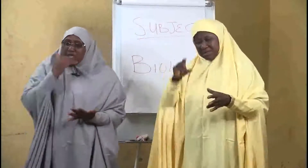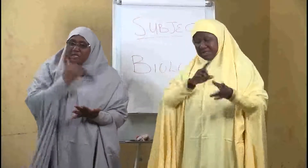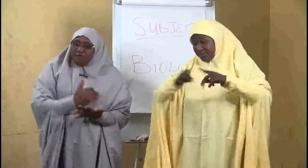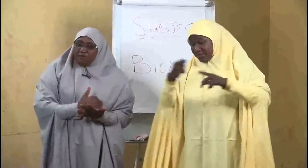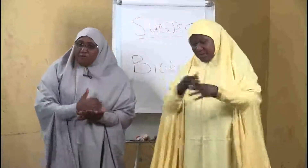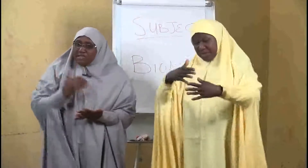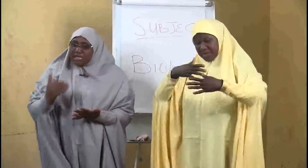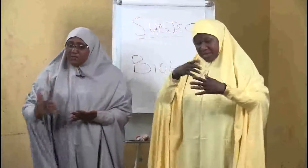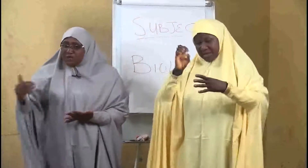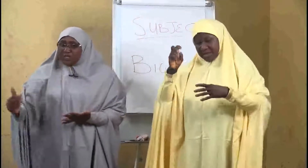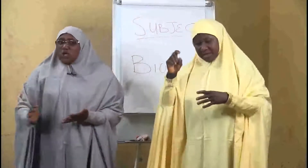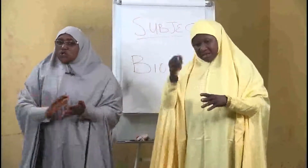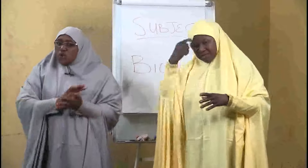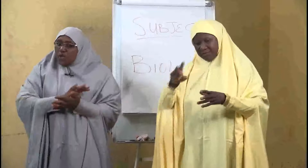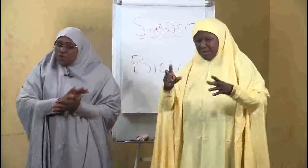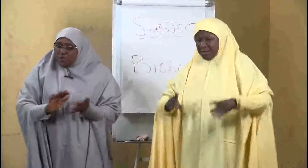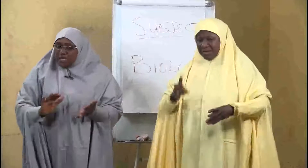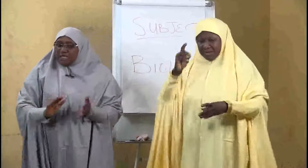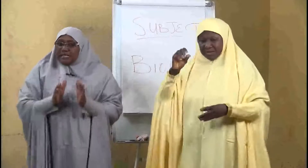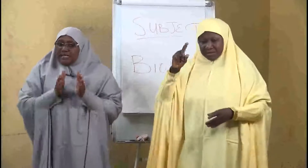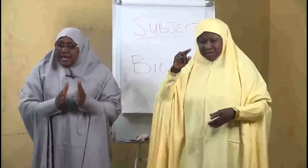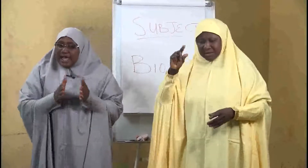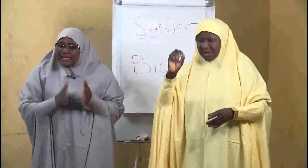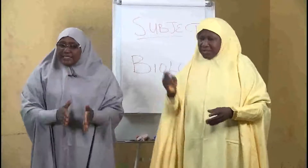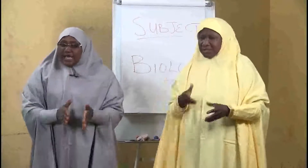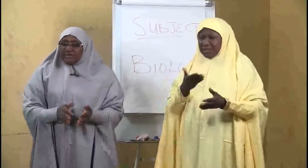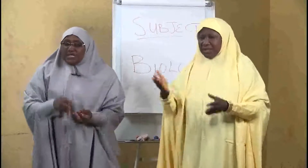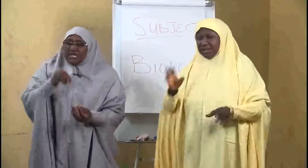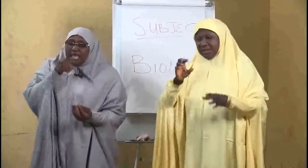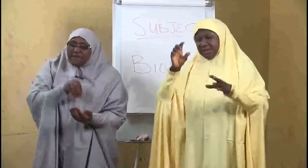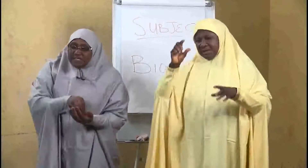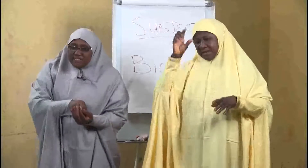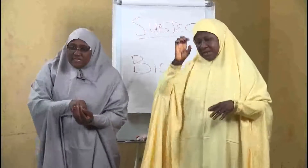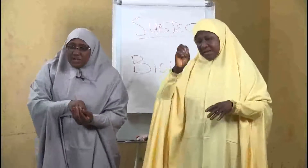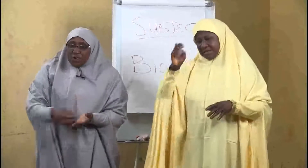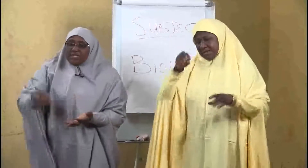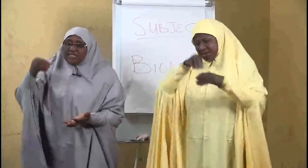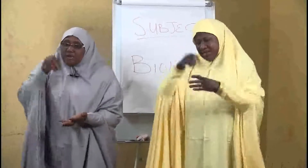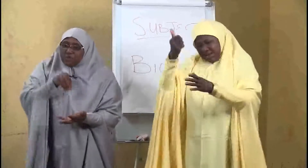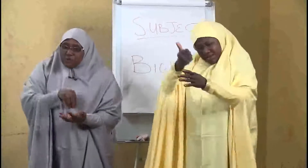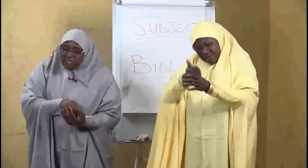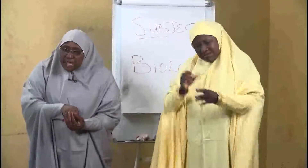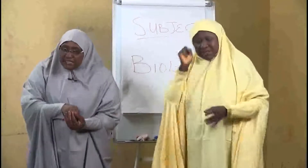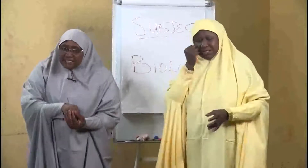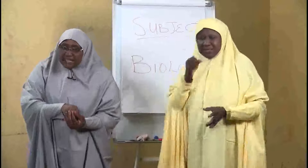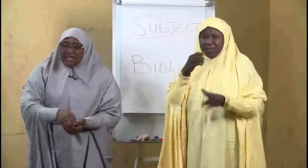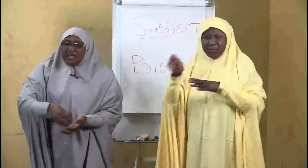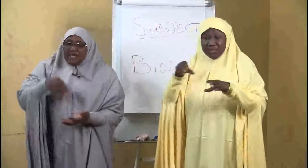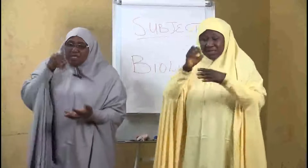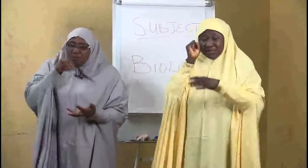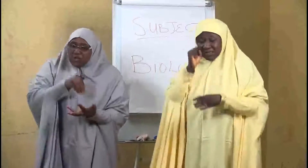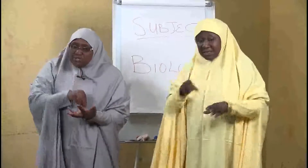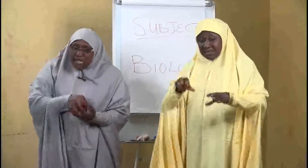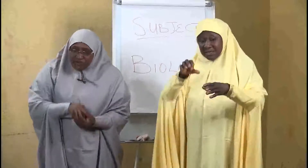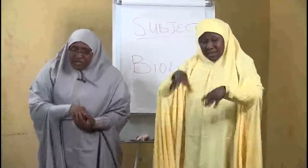system, different from enzymes for this. So what we mean is there are enzymes in every seed. When seed absorbs water, as I said,